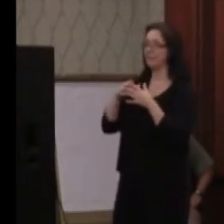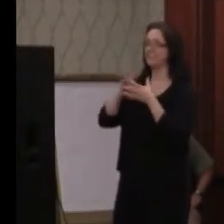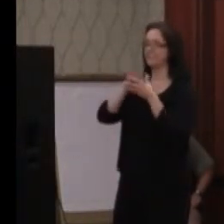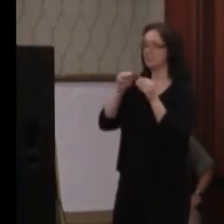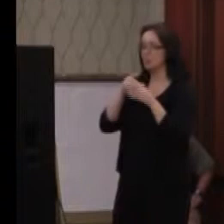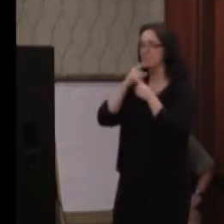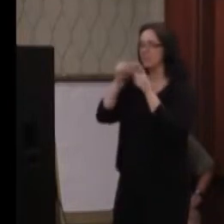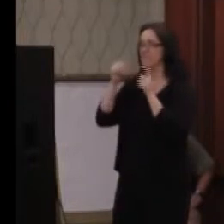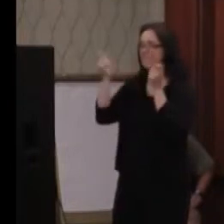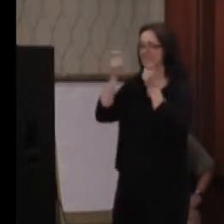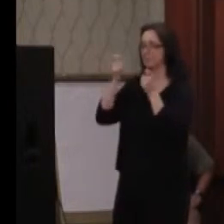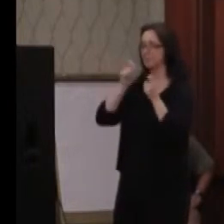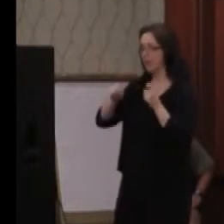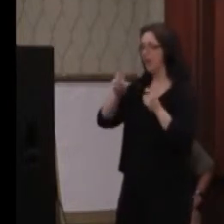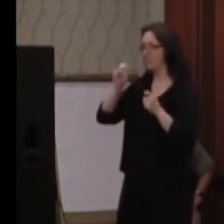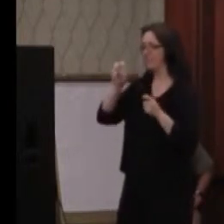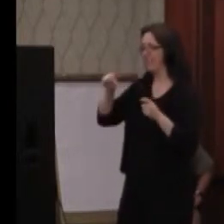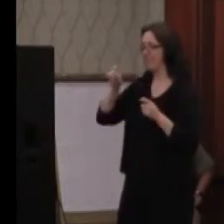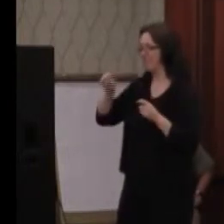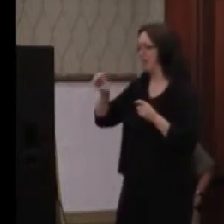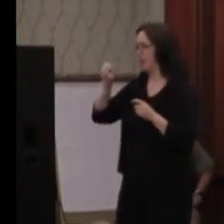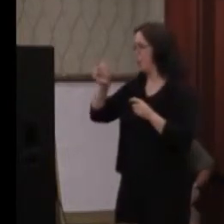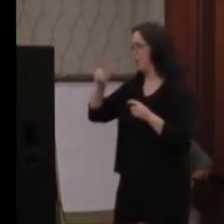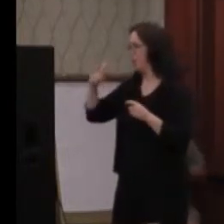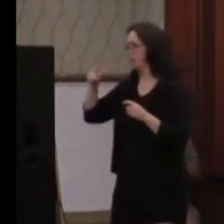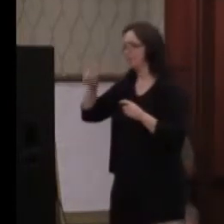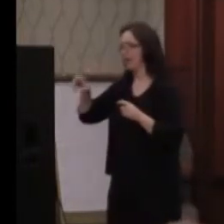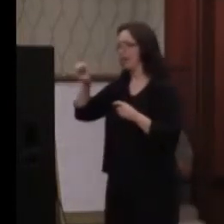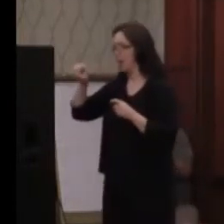AmericanStorytellingFestival.net, .org, and .com in case someone interfered.